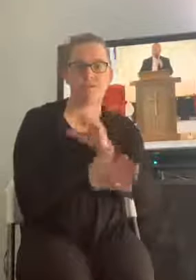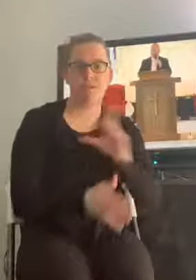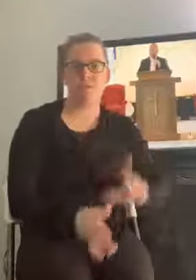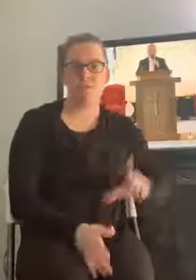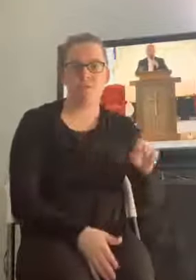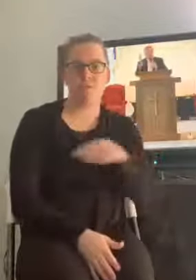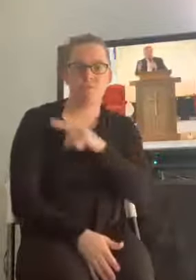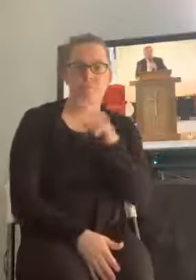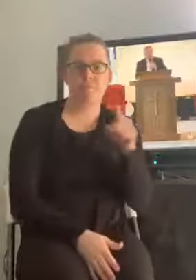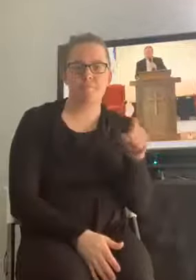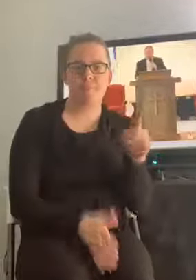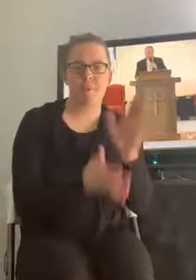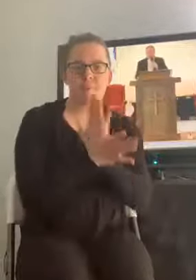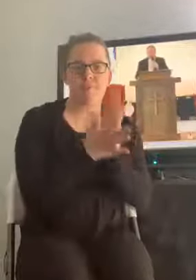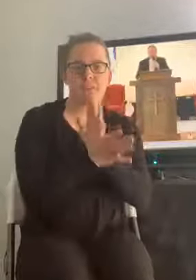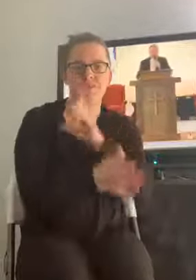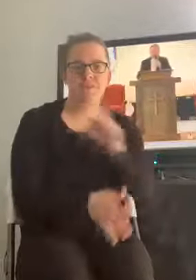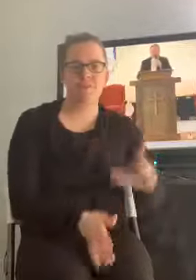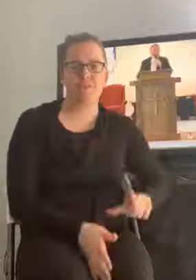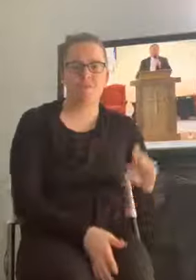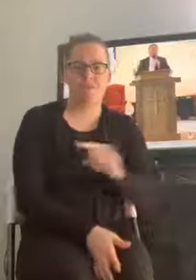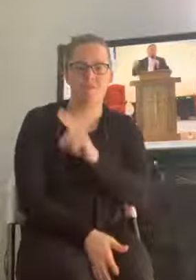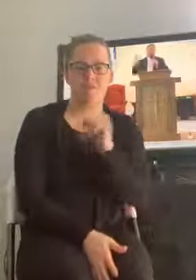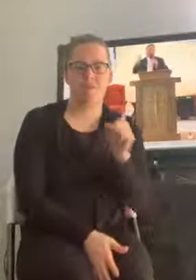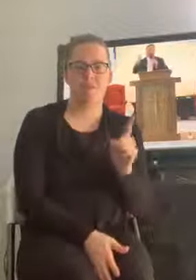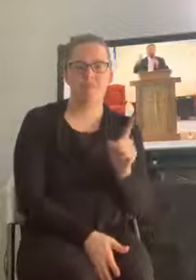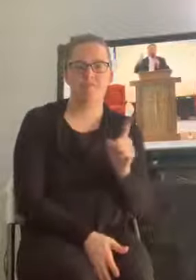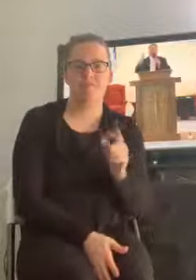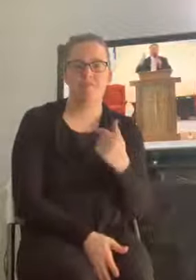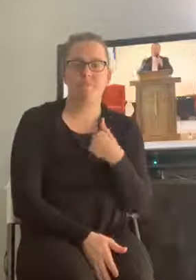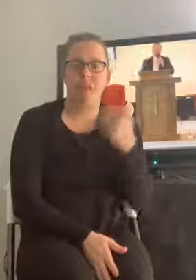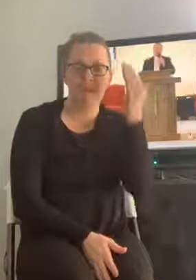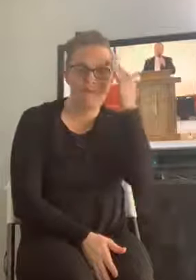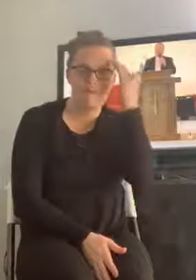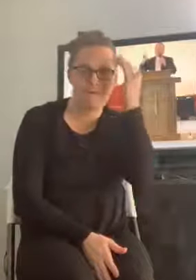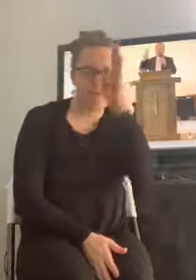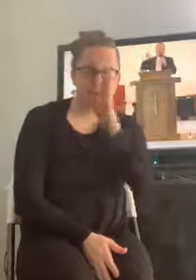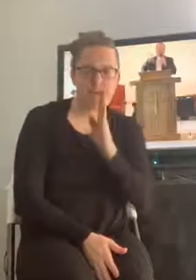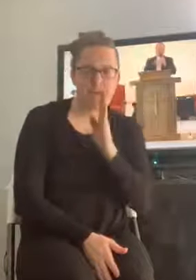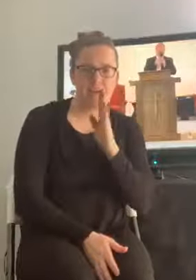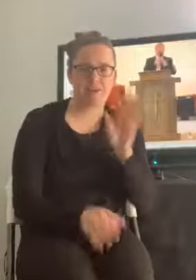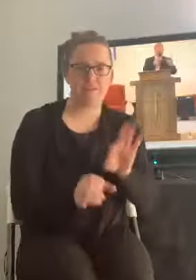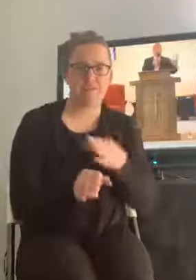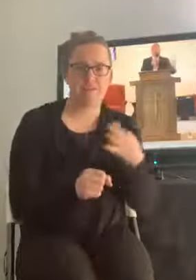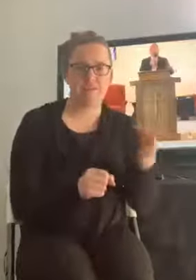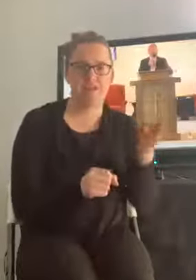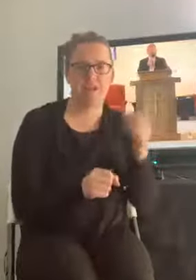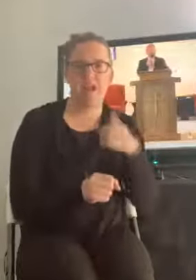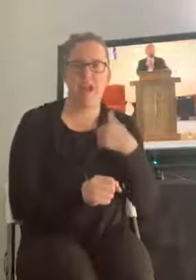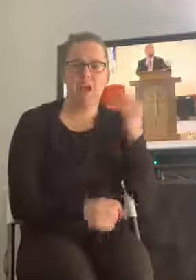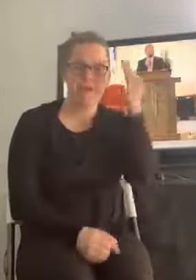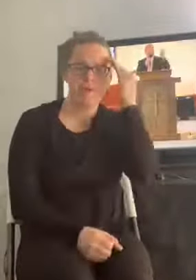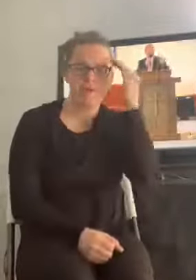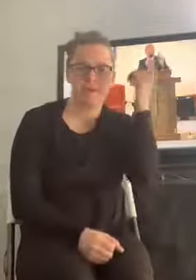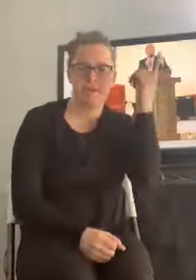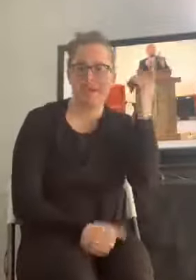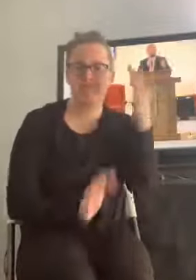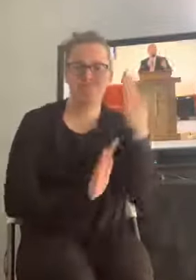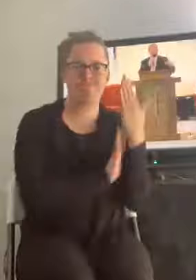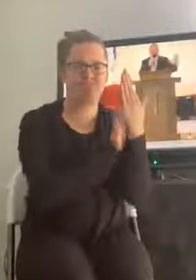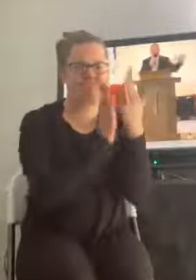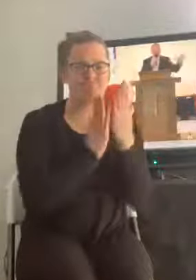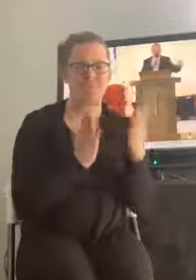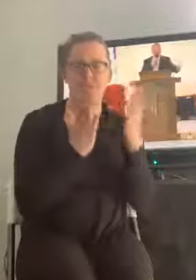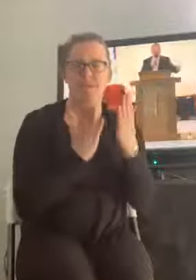everybody. Praise the Lord. Praise the Lord, everybody. Praise the Lord. I know that God is here, and I know that God is omnipresent. And I know